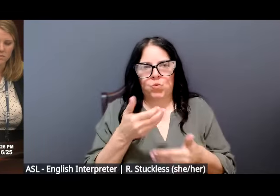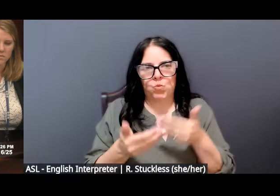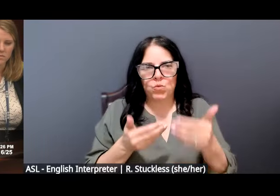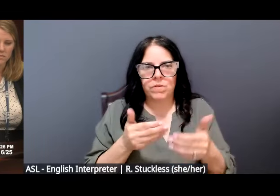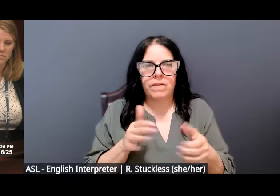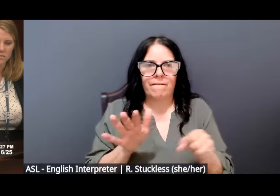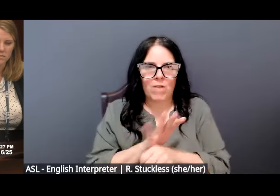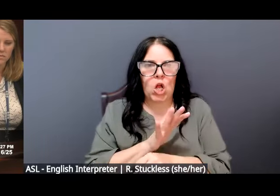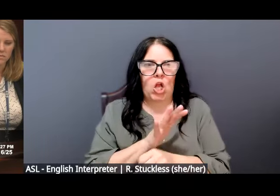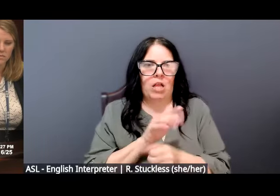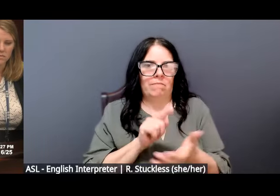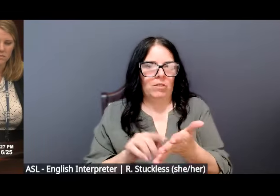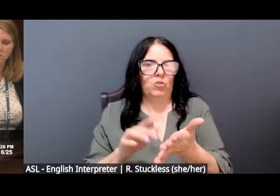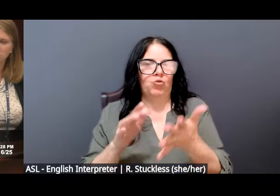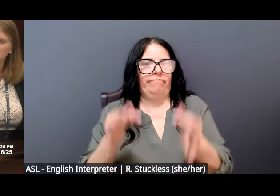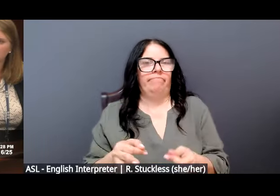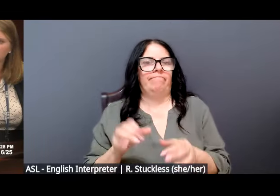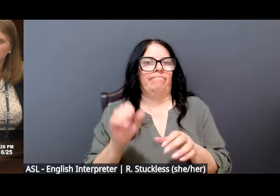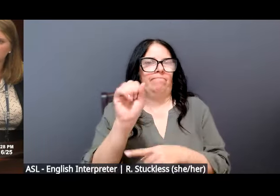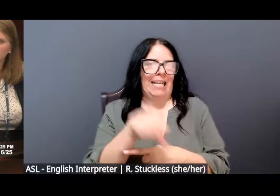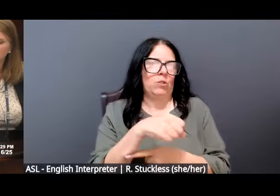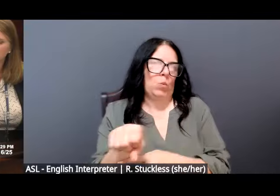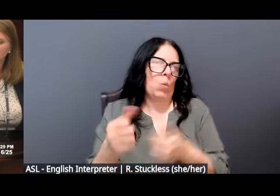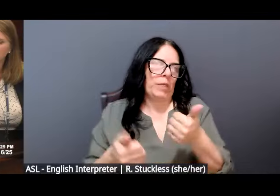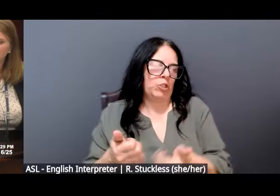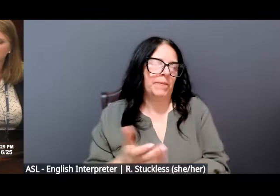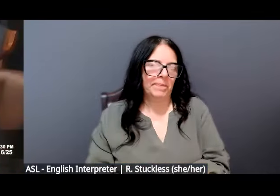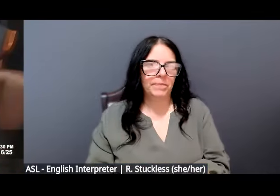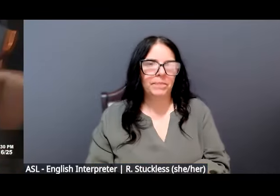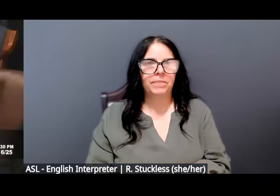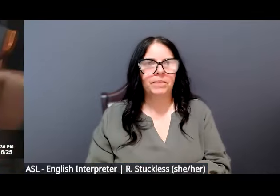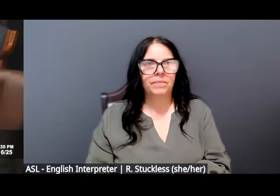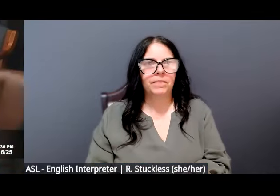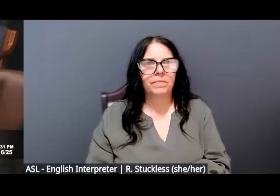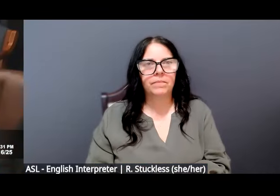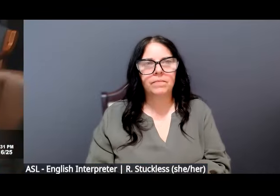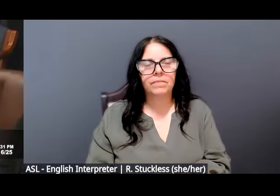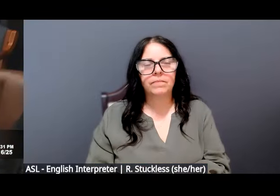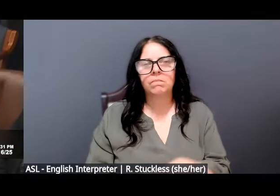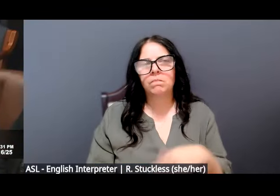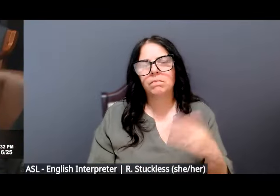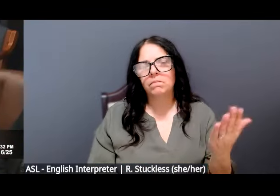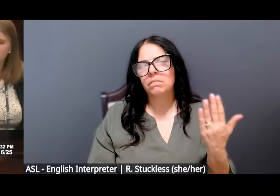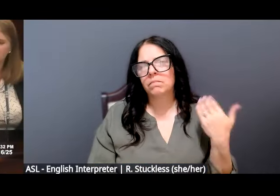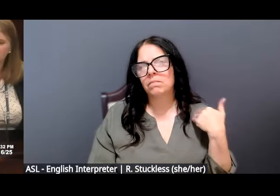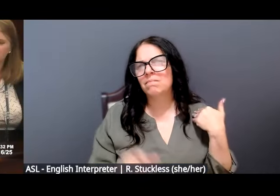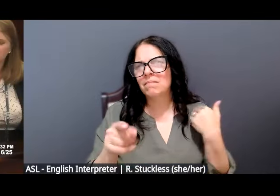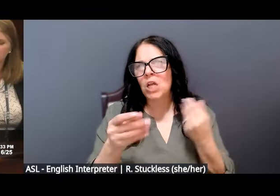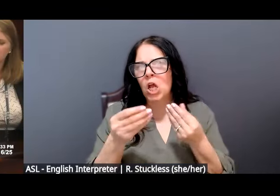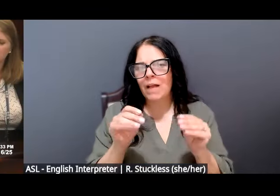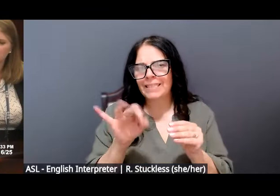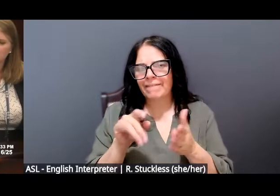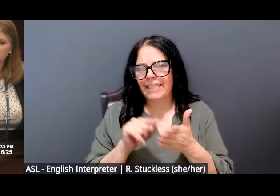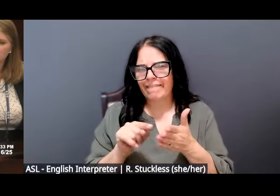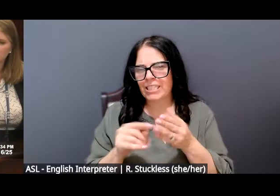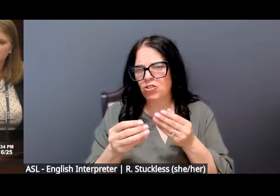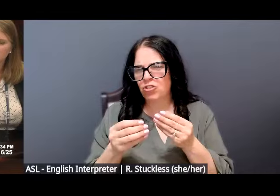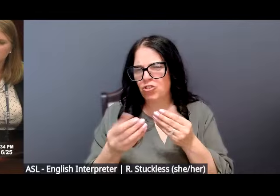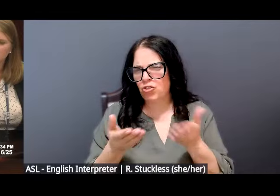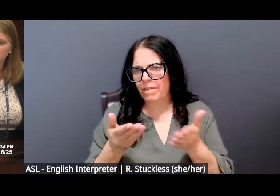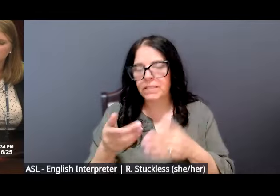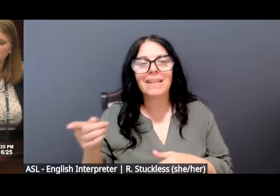that resolution. Yep. What's the Office of Investigative Services? Sorry, that is an internal office within the